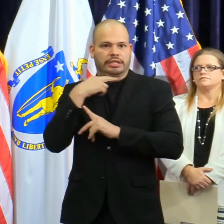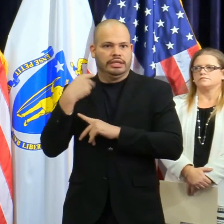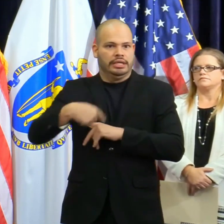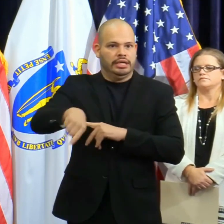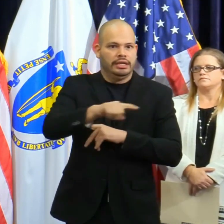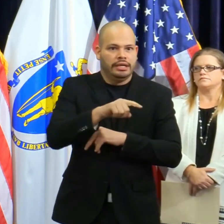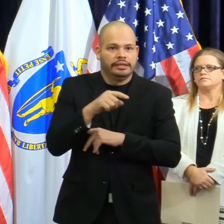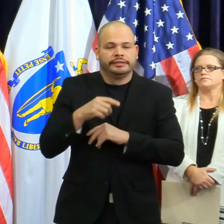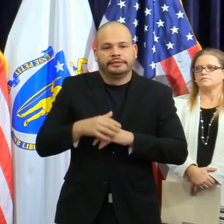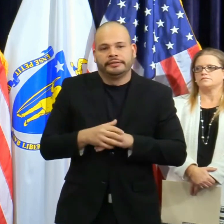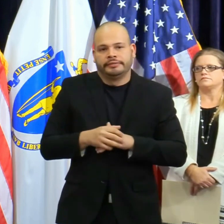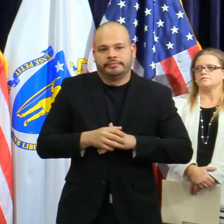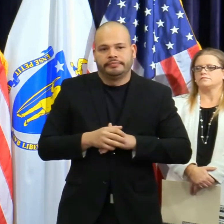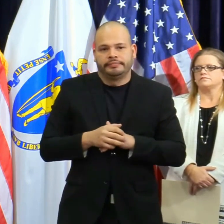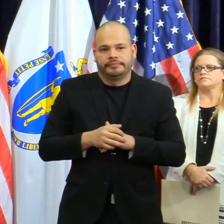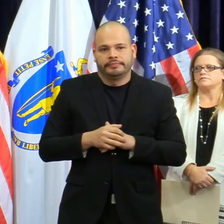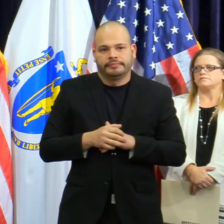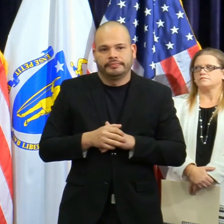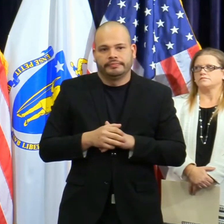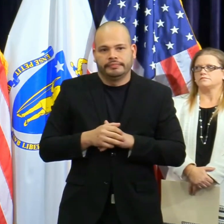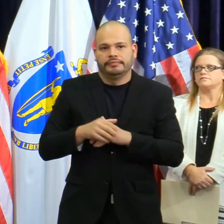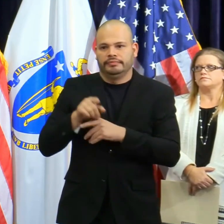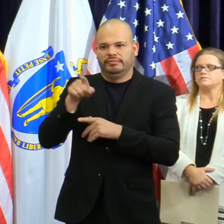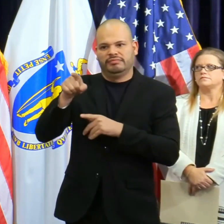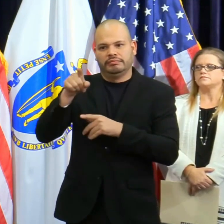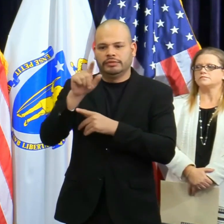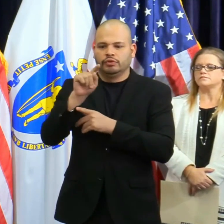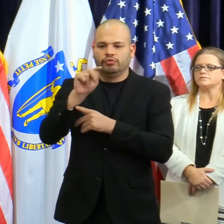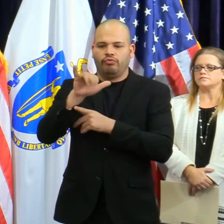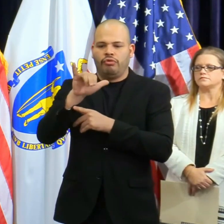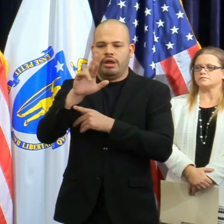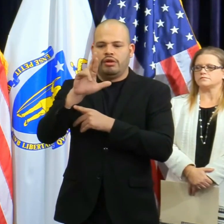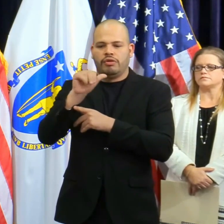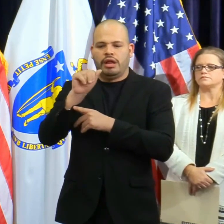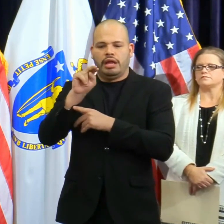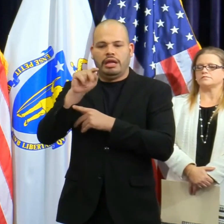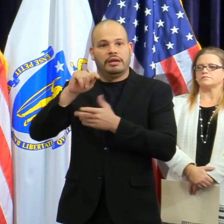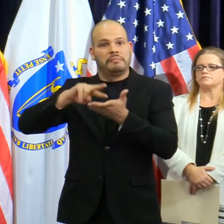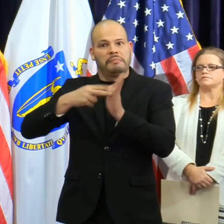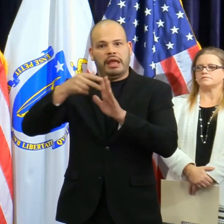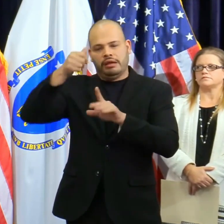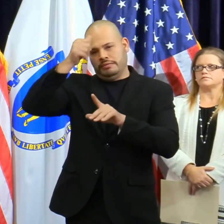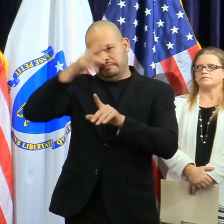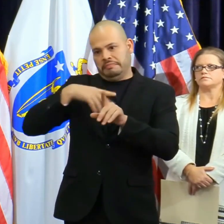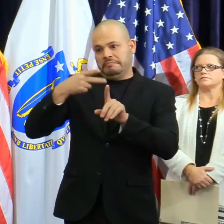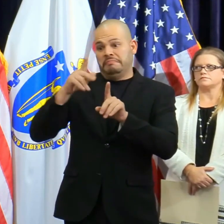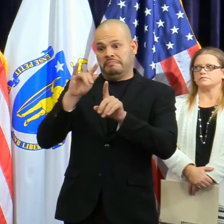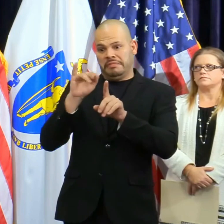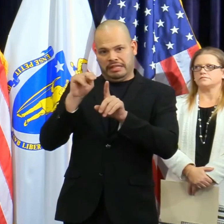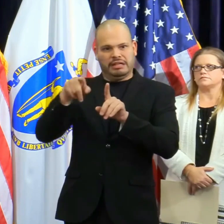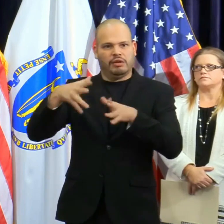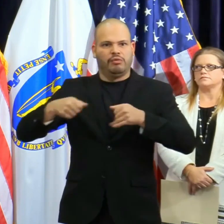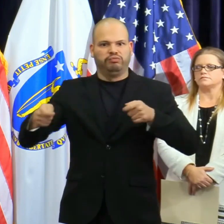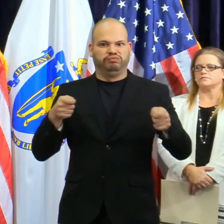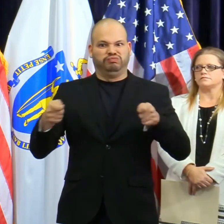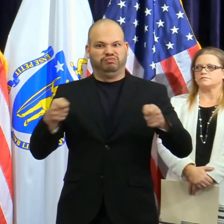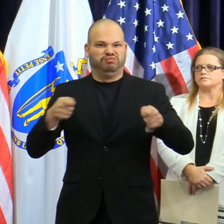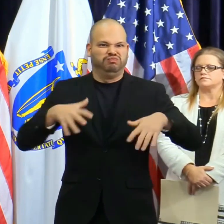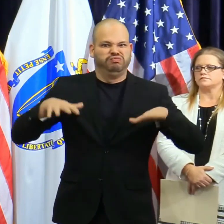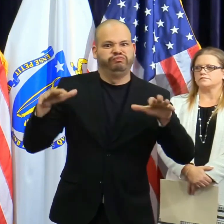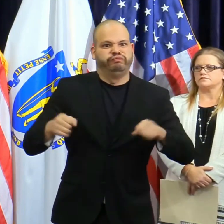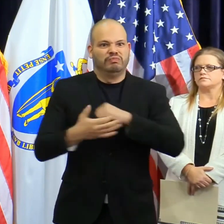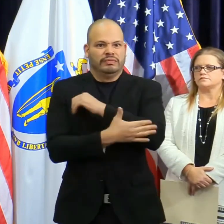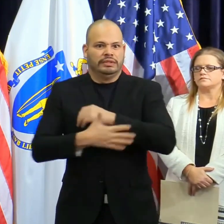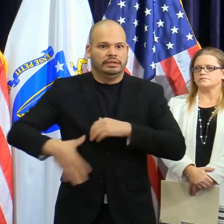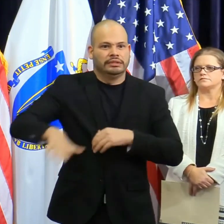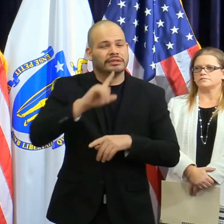that strike me are not the rolling tanks or explosions in the distance, but that of innocent people who